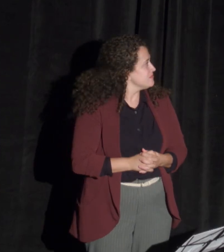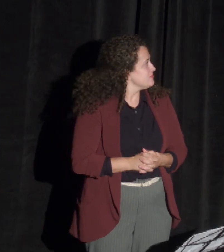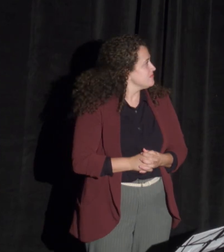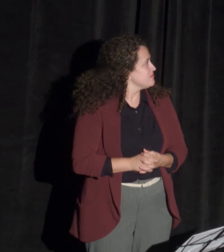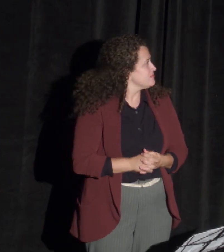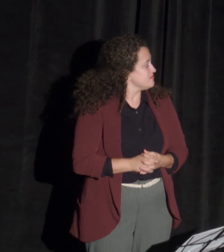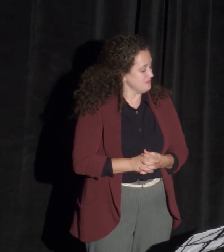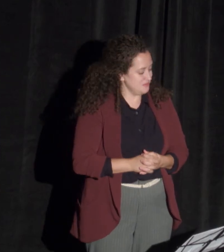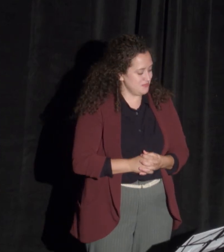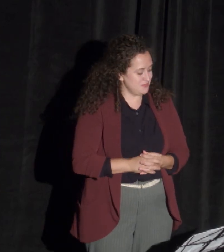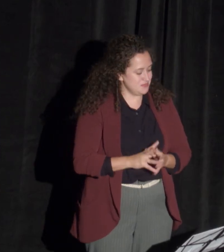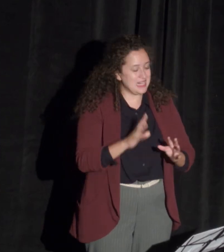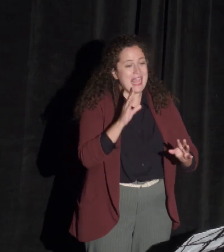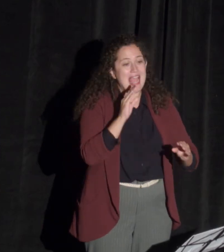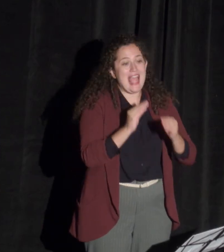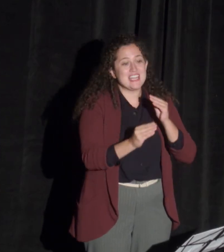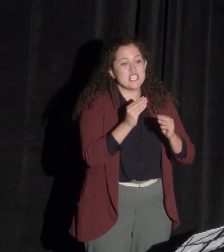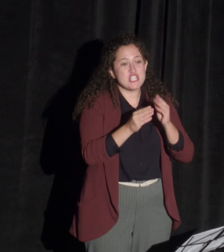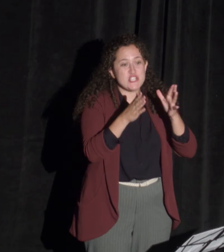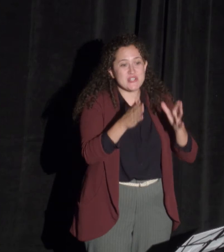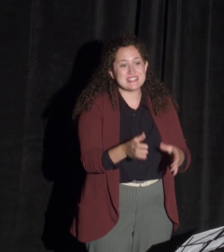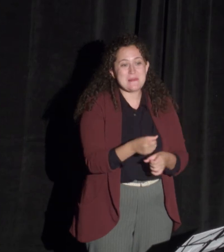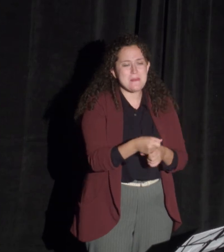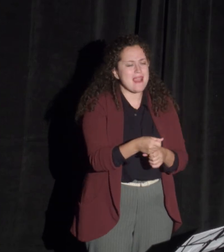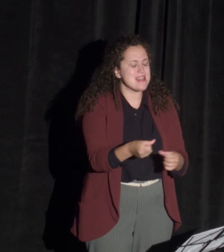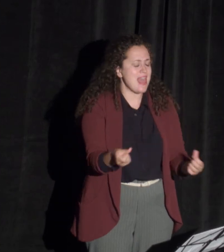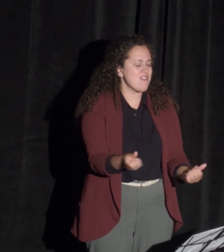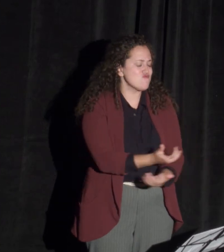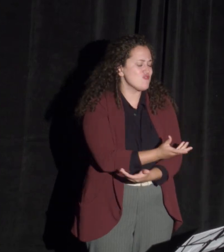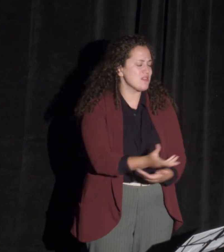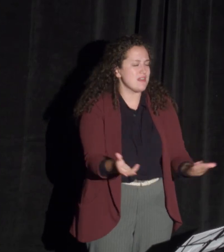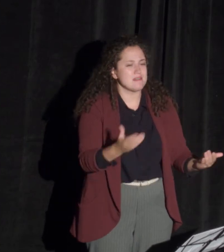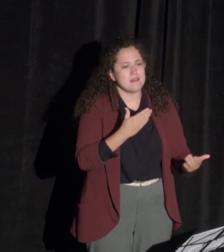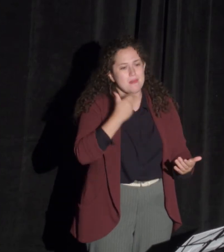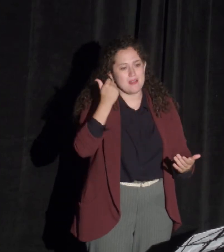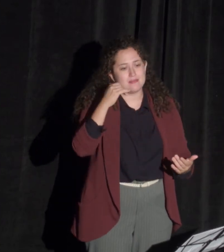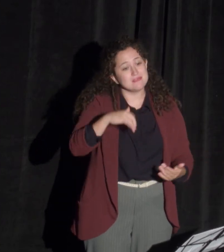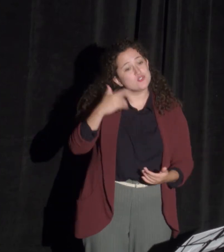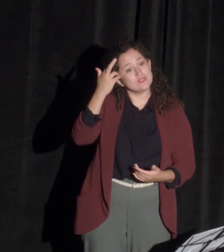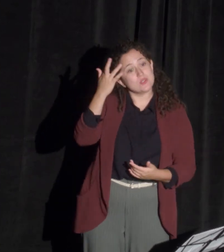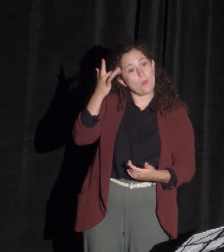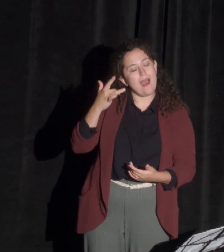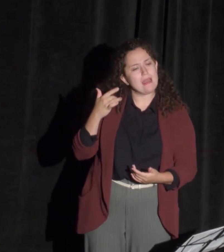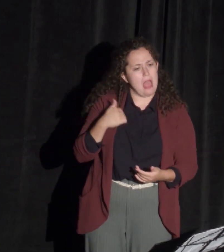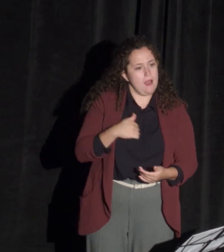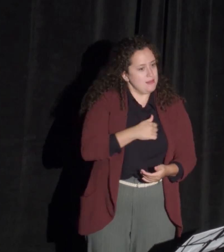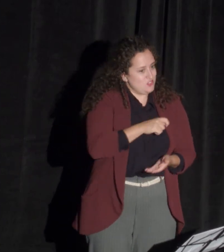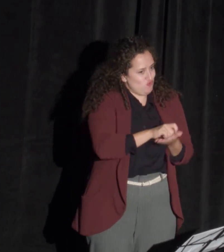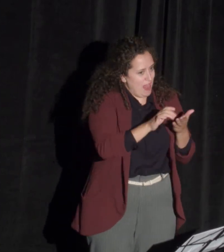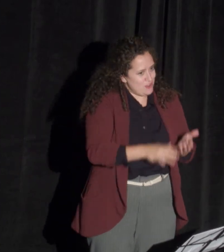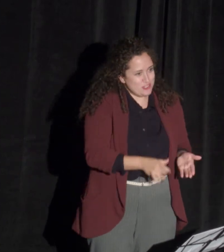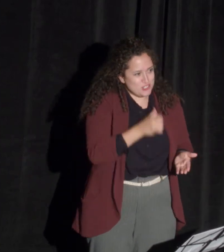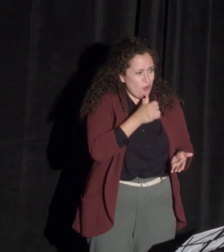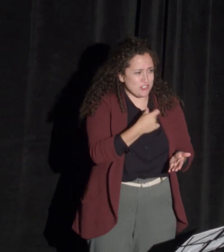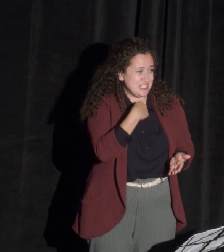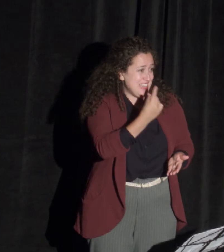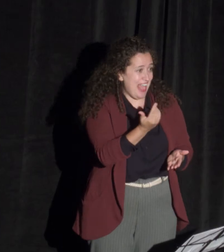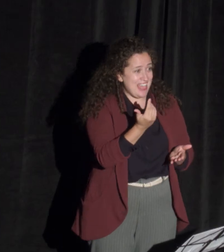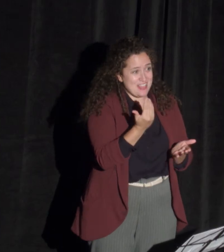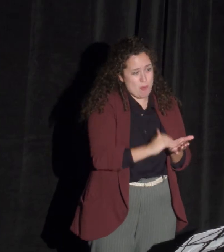Editors make everything better. They're the reason us writers don't just repeat ourselves over and over again, or just say the same thing several